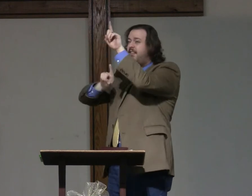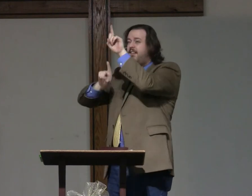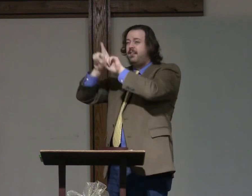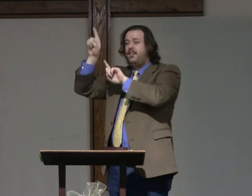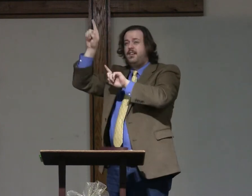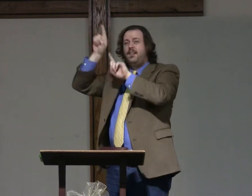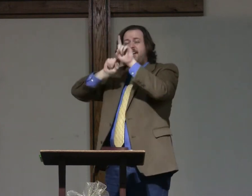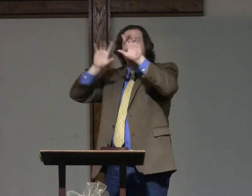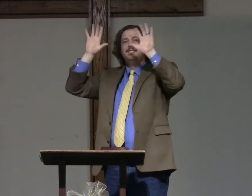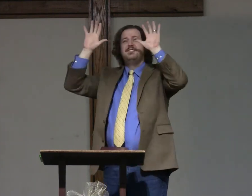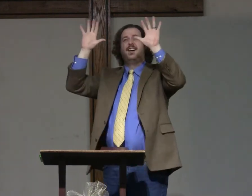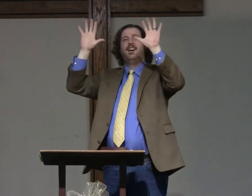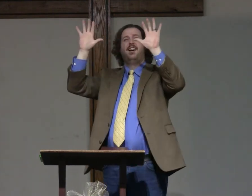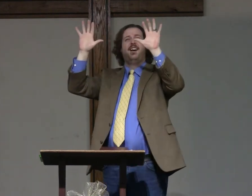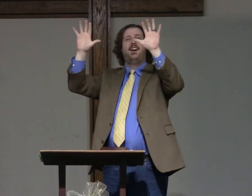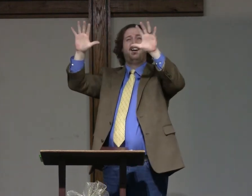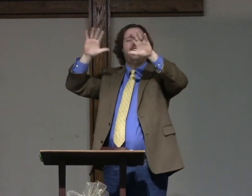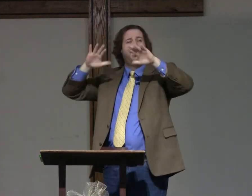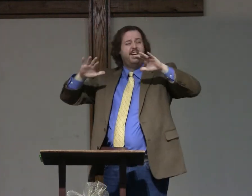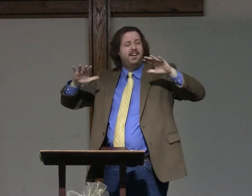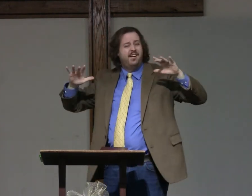The stars in the sky